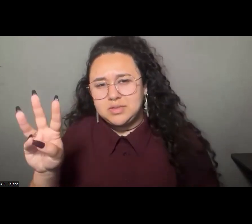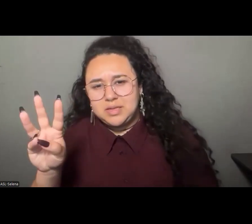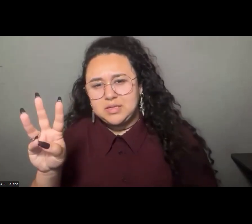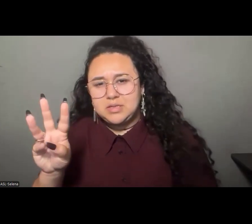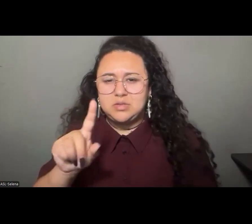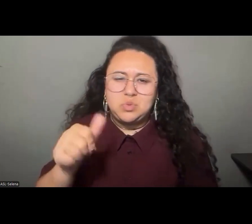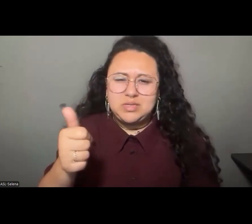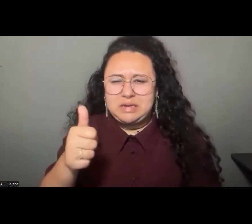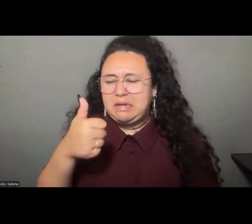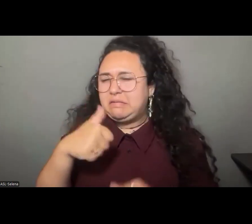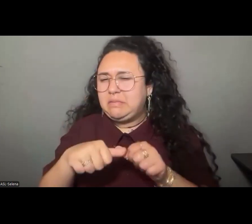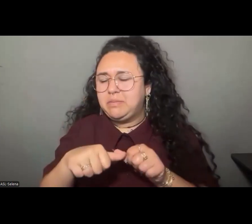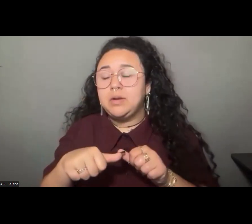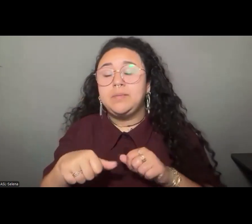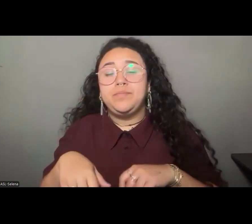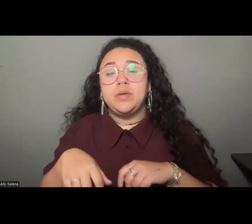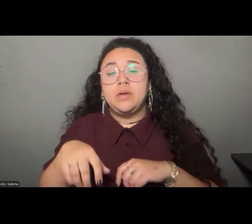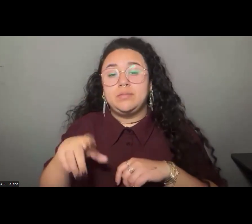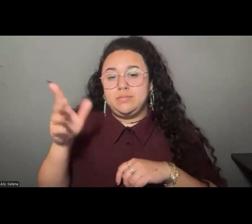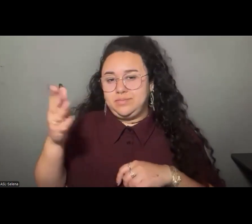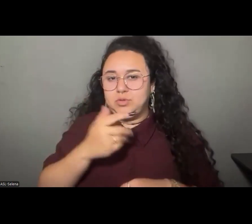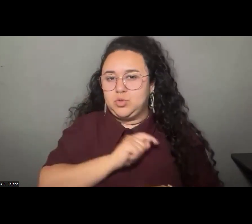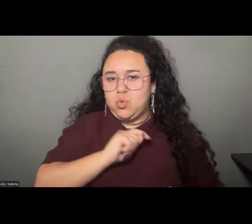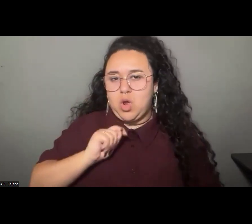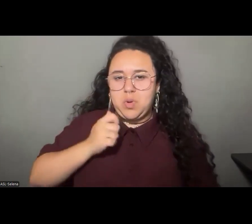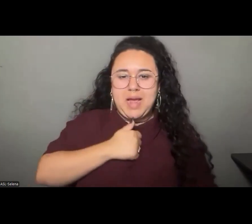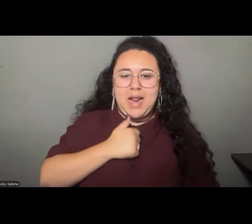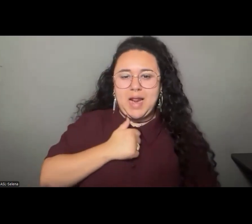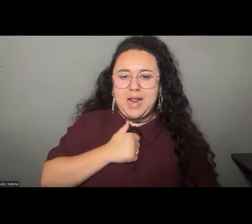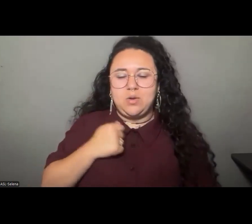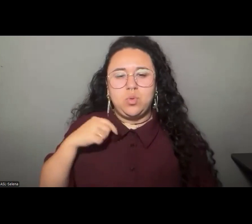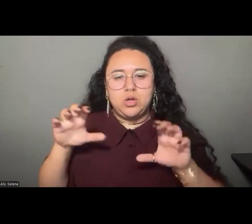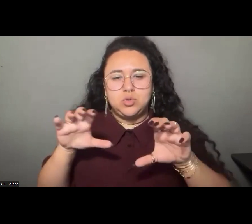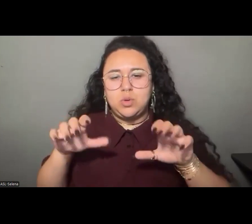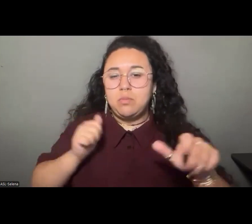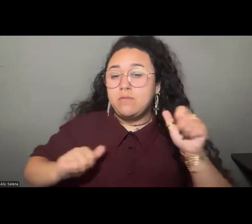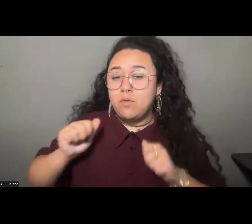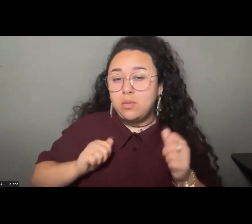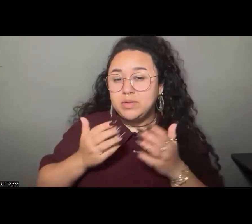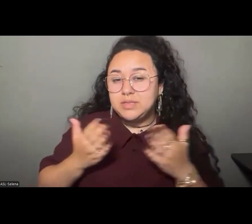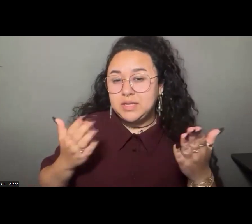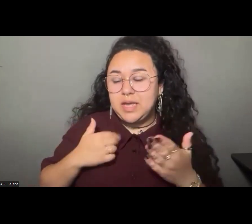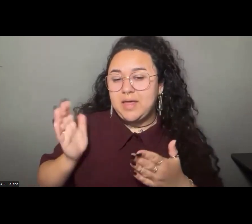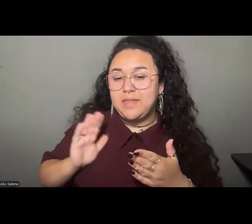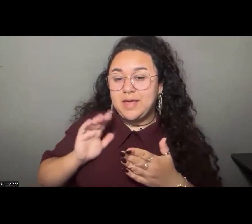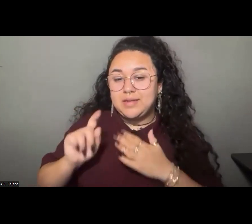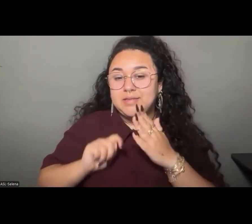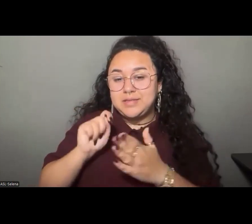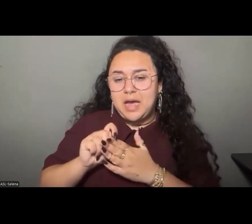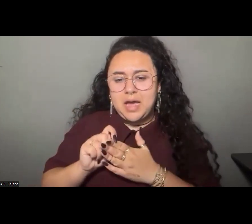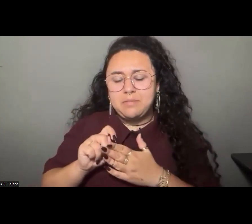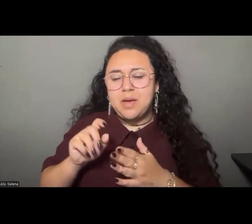in Toronto, and we were doing some kind of performance thing. And at the time, I want to shout out Sarah Pinder,